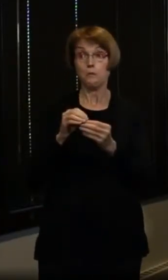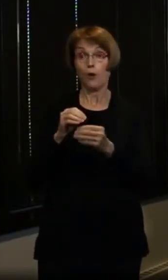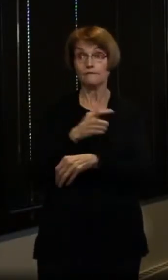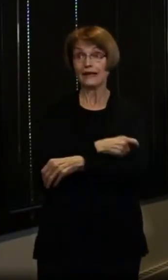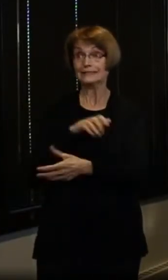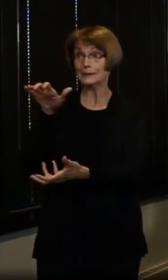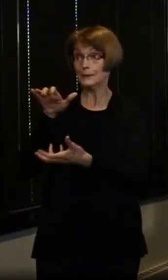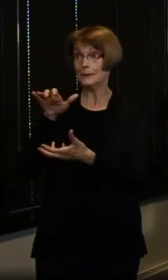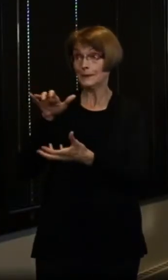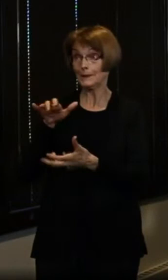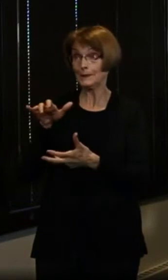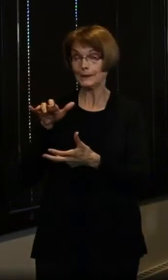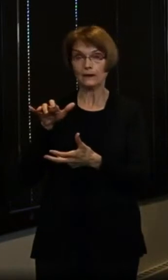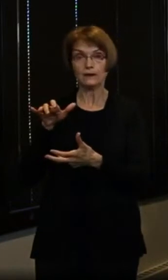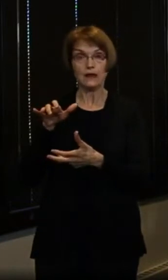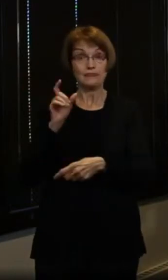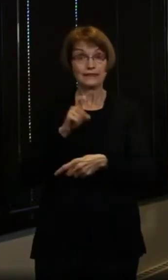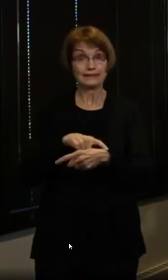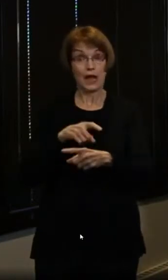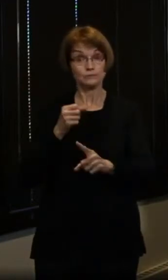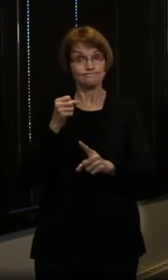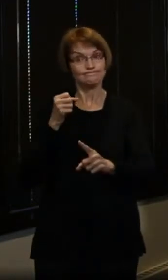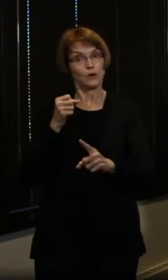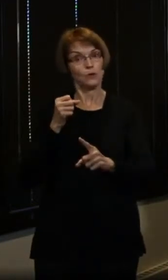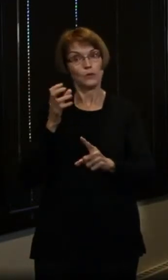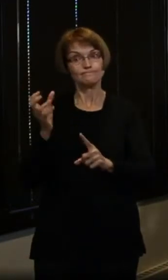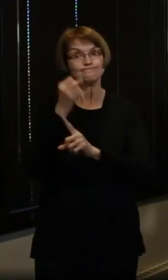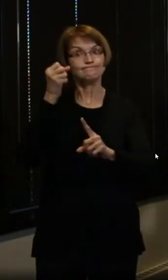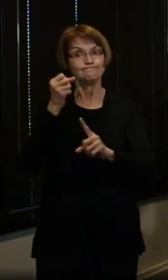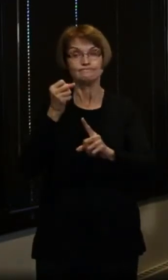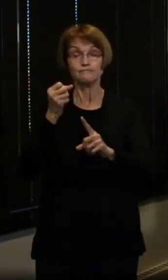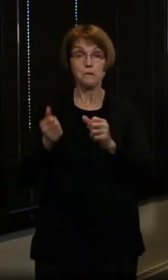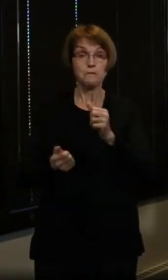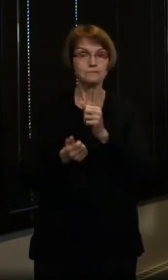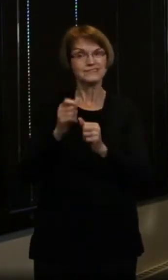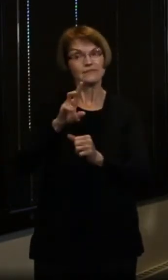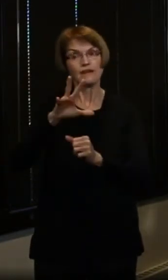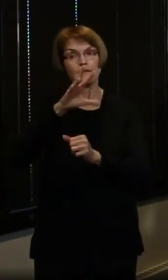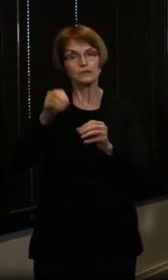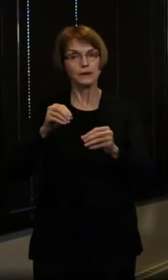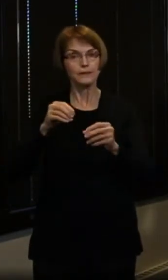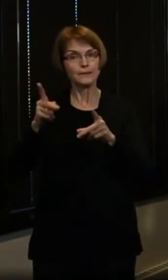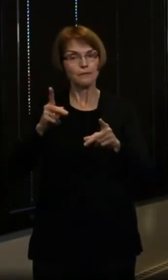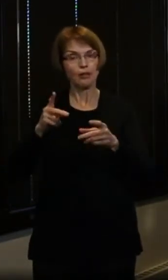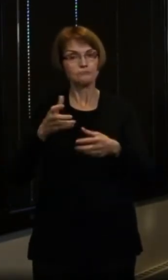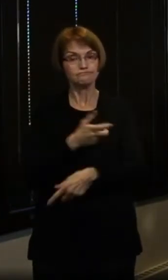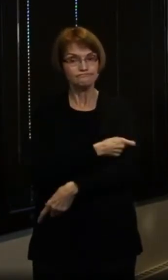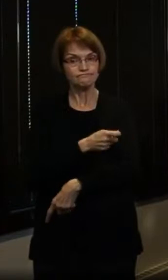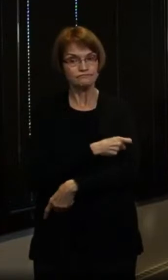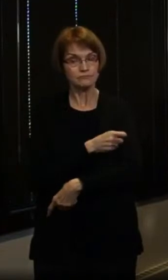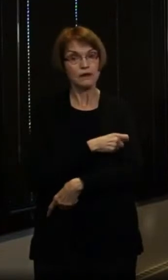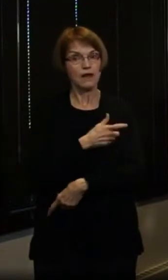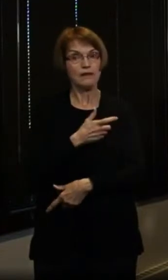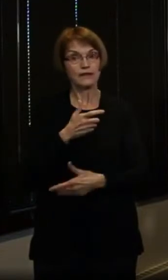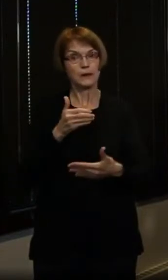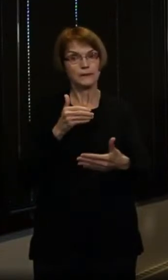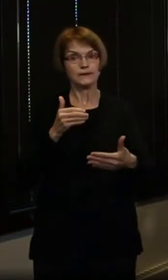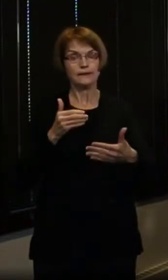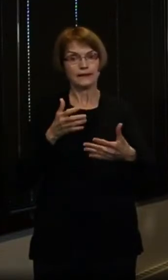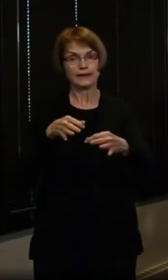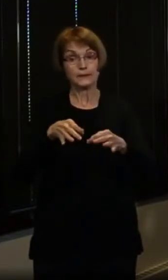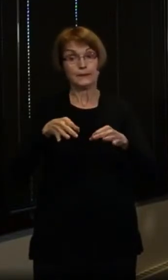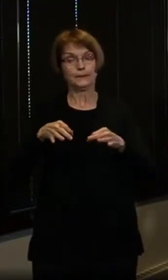rate slows down, the date gets pushed out. It's a fairly simple way of looking at it. So when we look at our rate